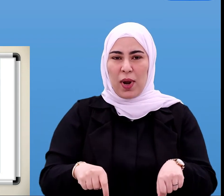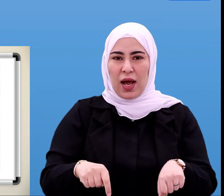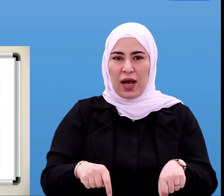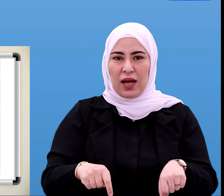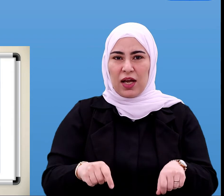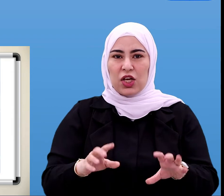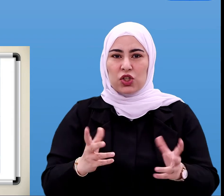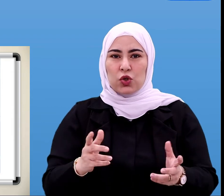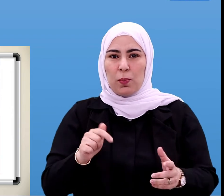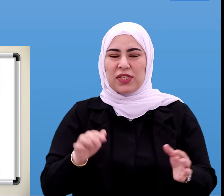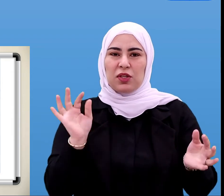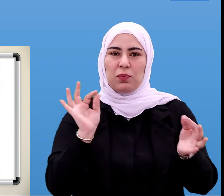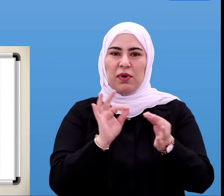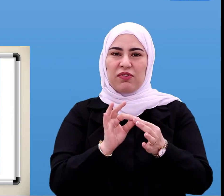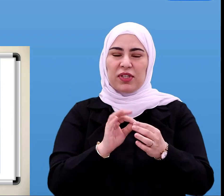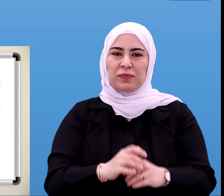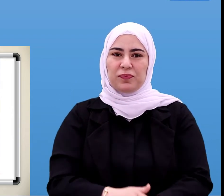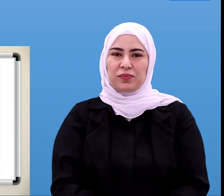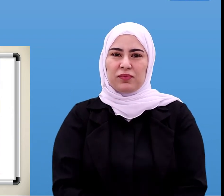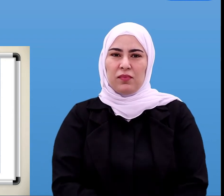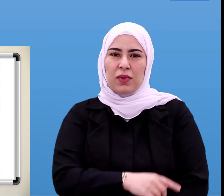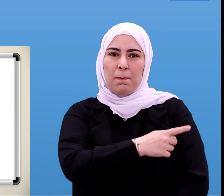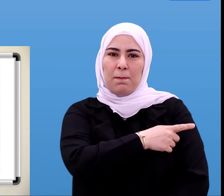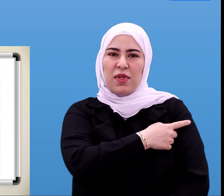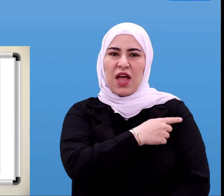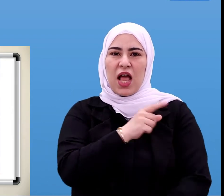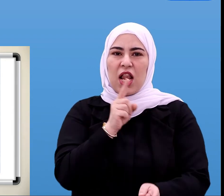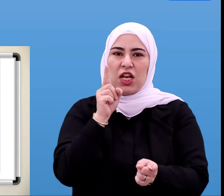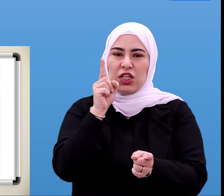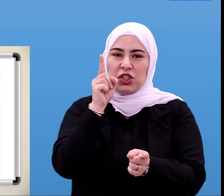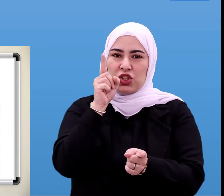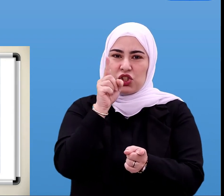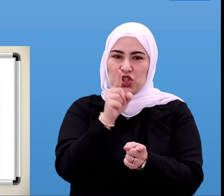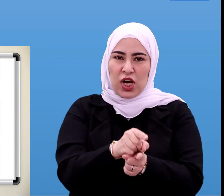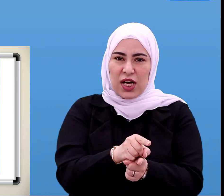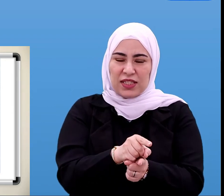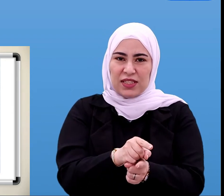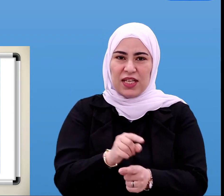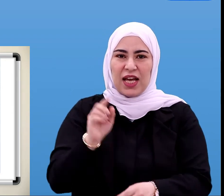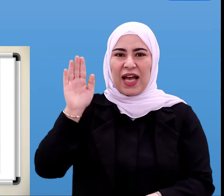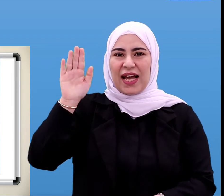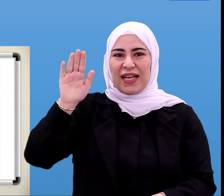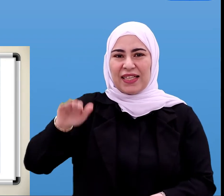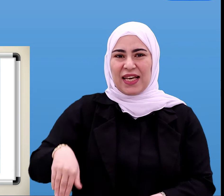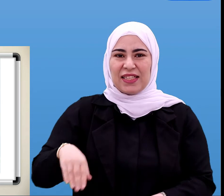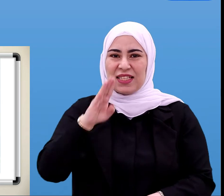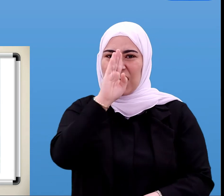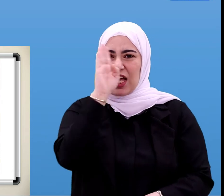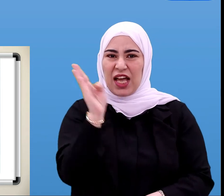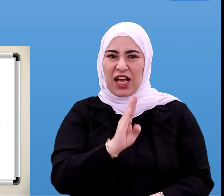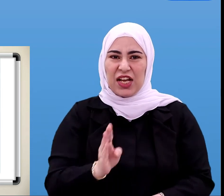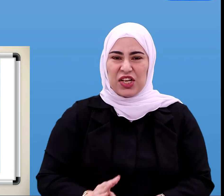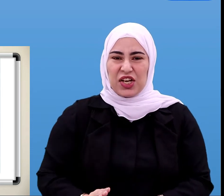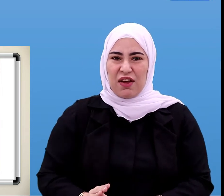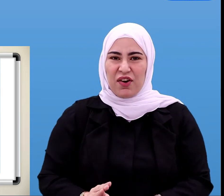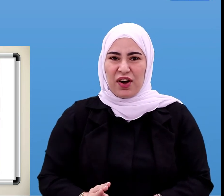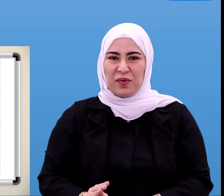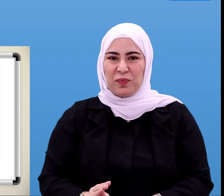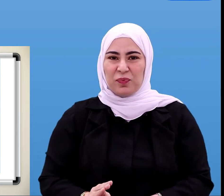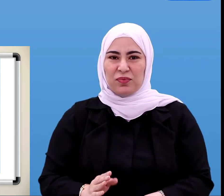question. Words like just, yet, never, already, ever, so far, up